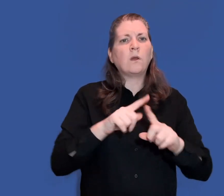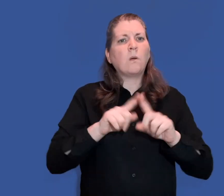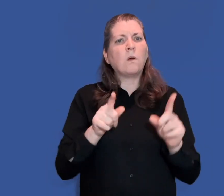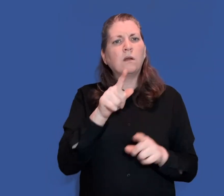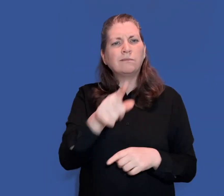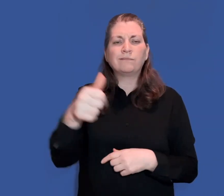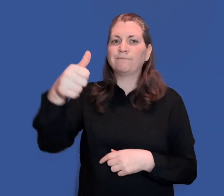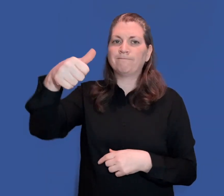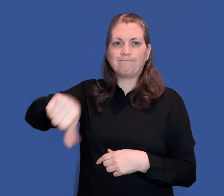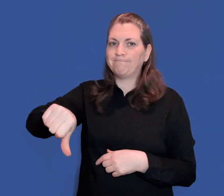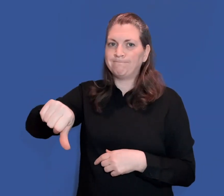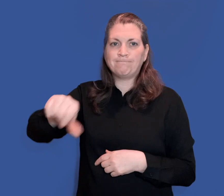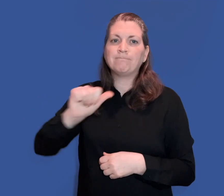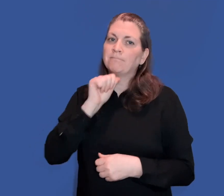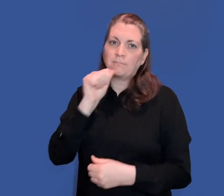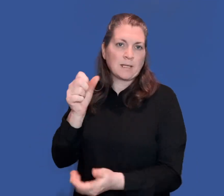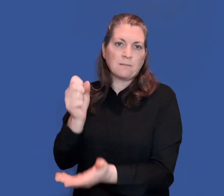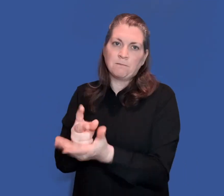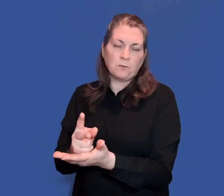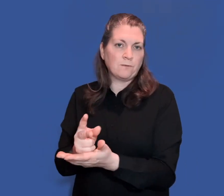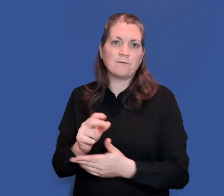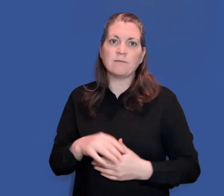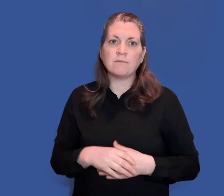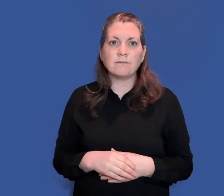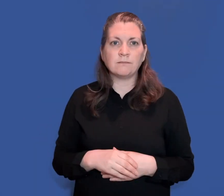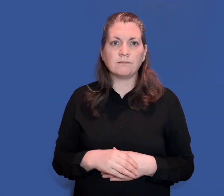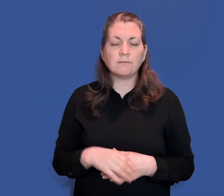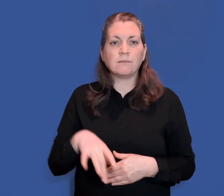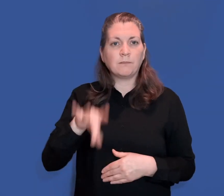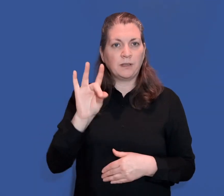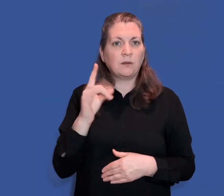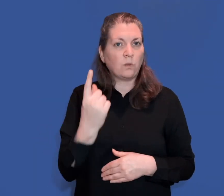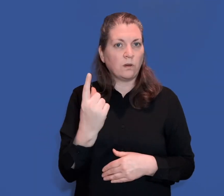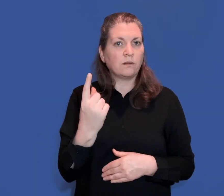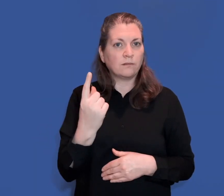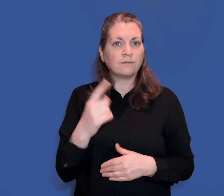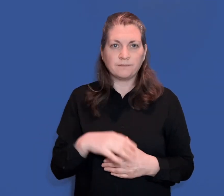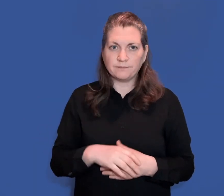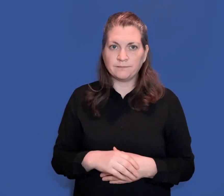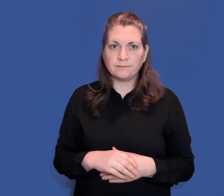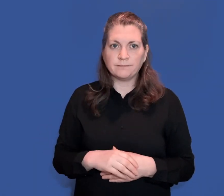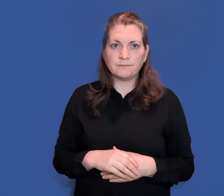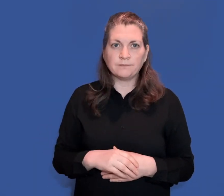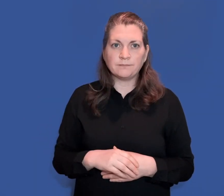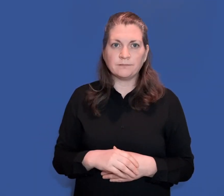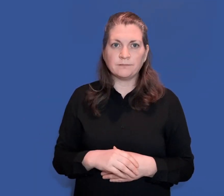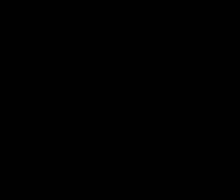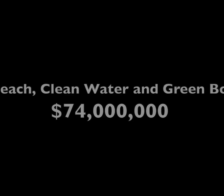Please cast your vote to either approve or disapprove this budget.